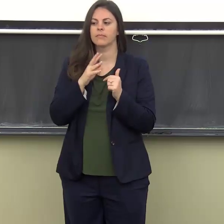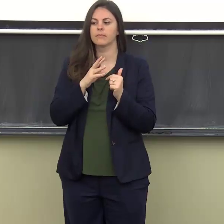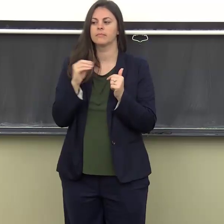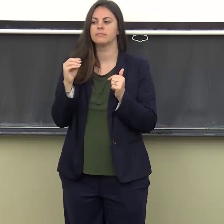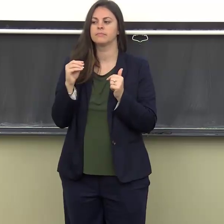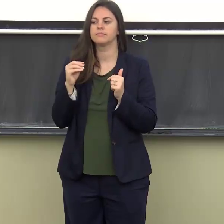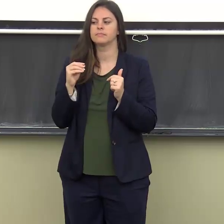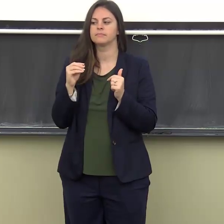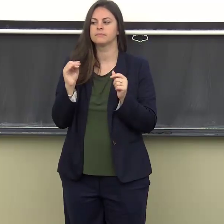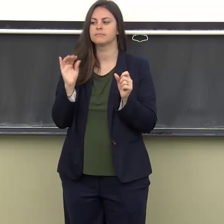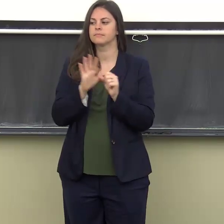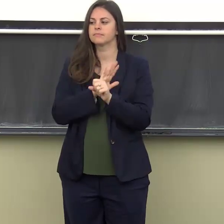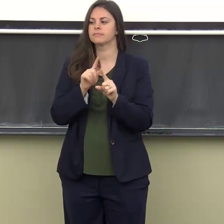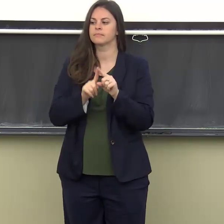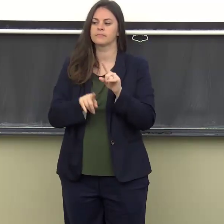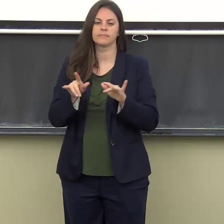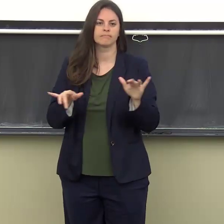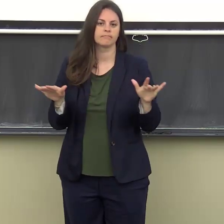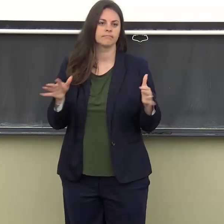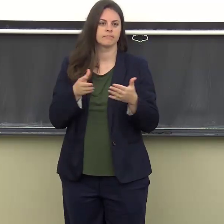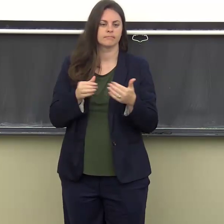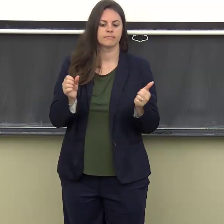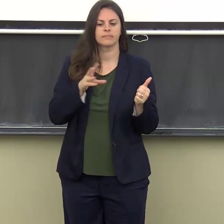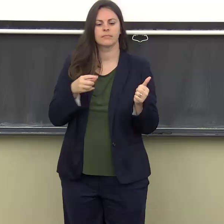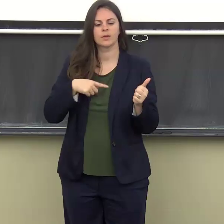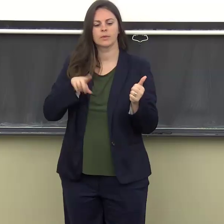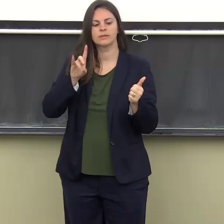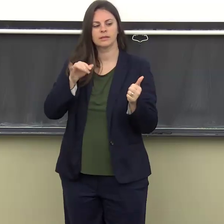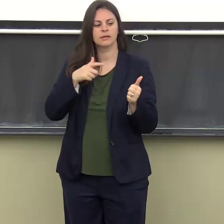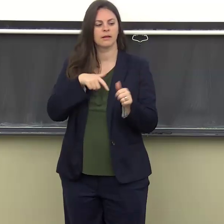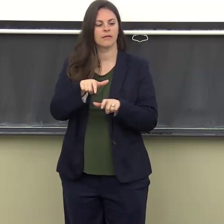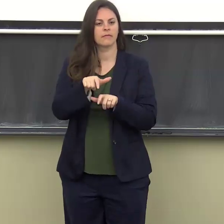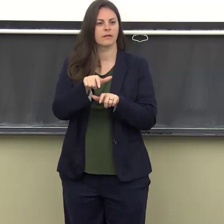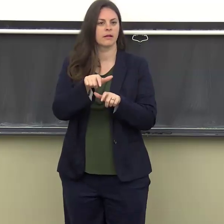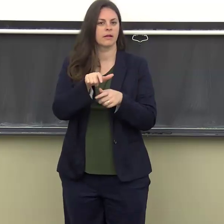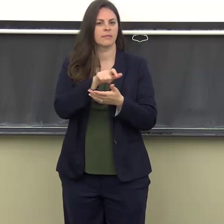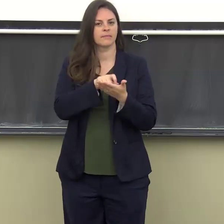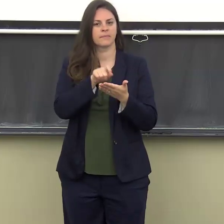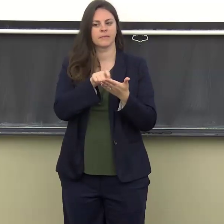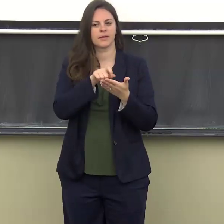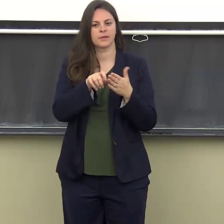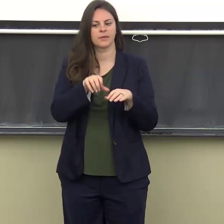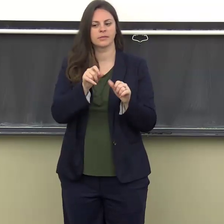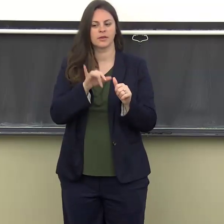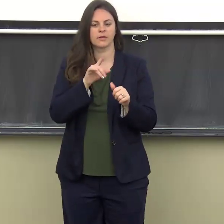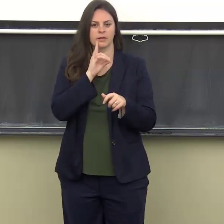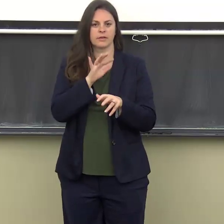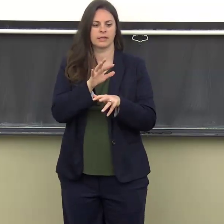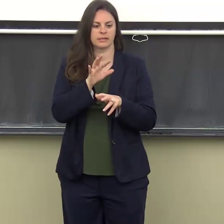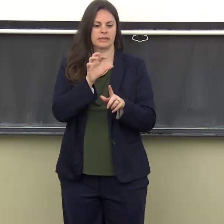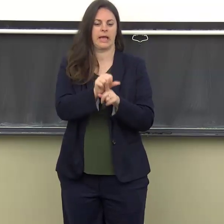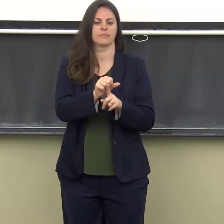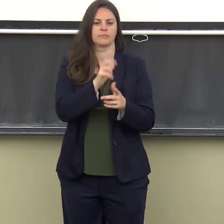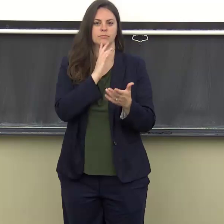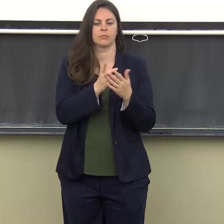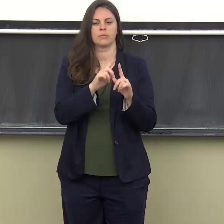a whole variety of things. And I think we did have a note taker that somewhat captured it. But I think none of the